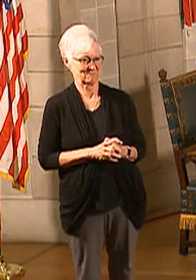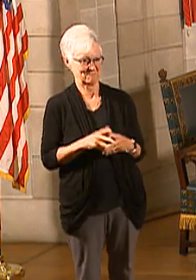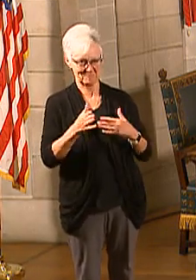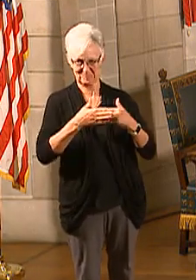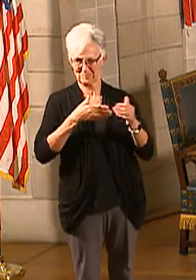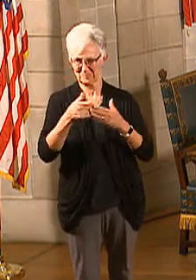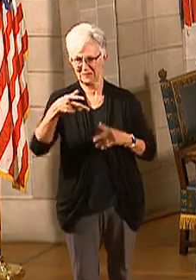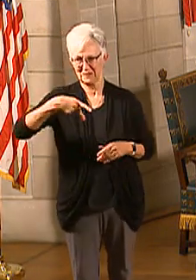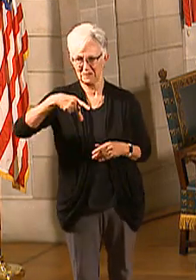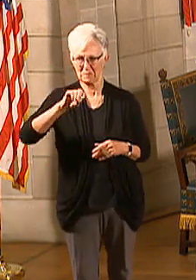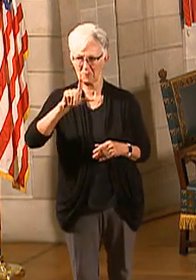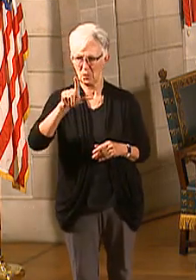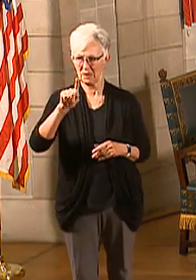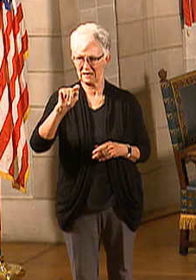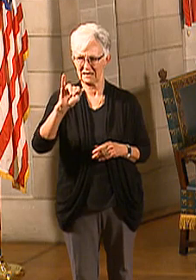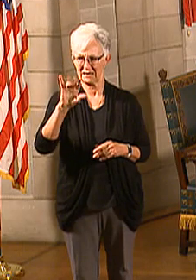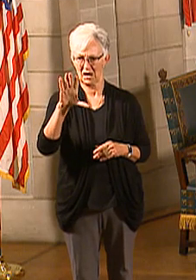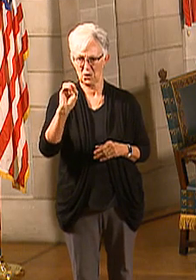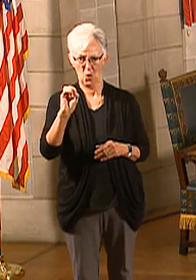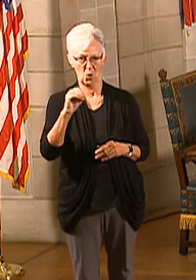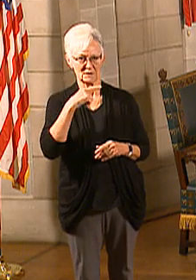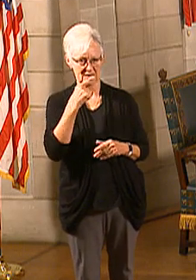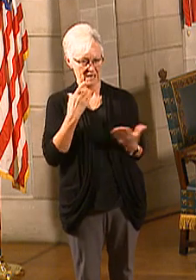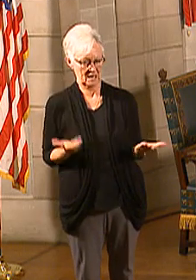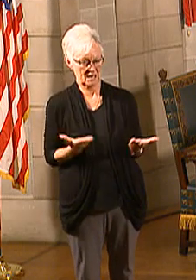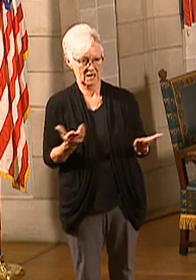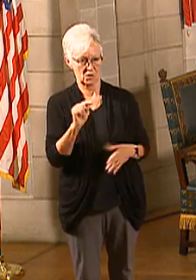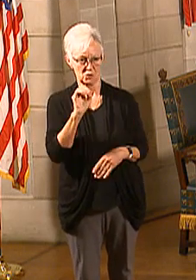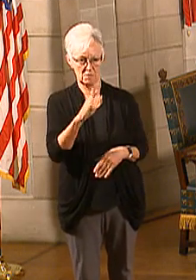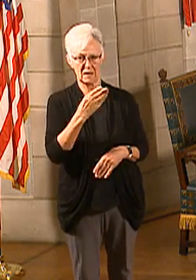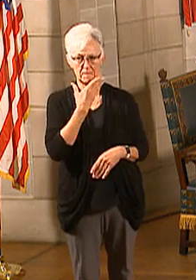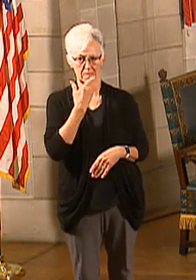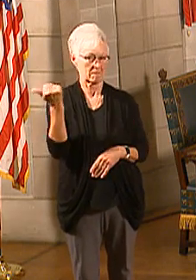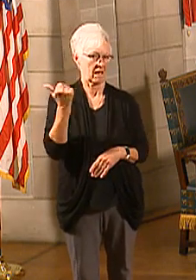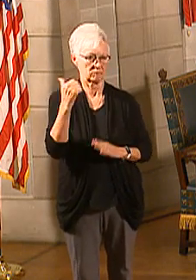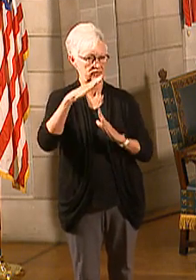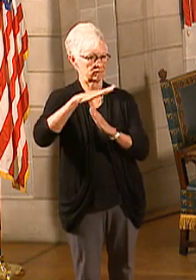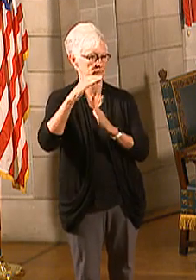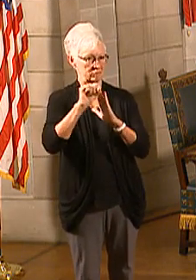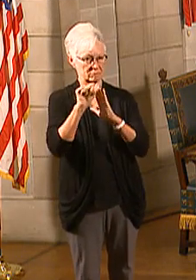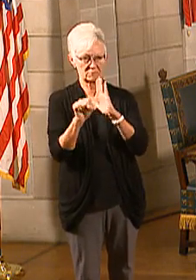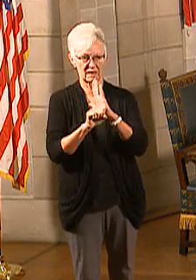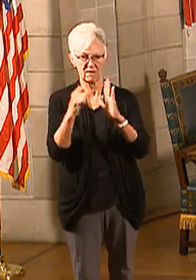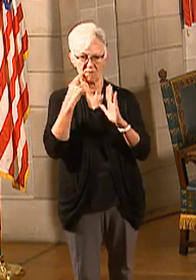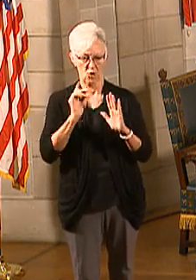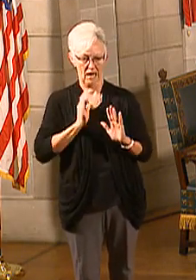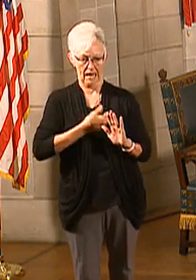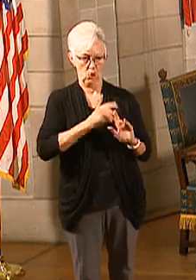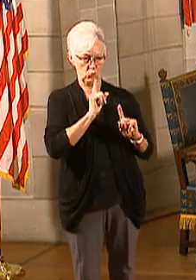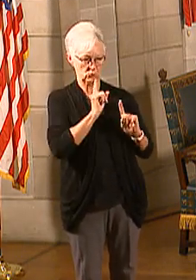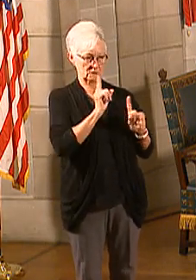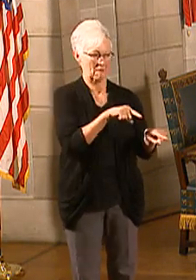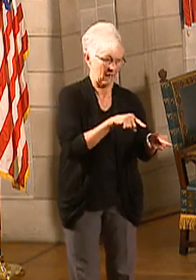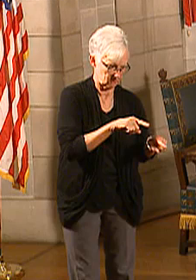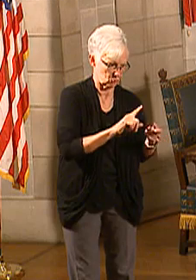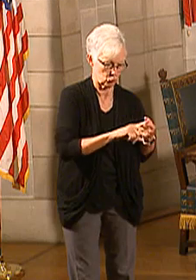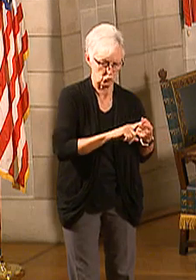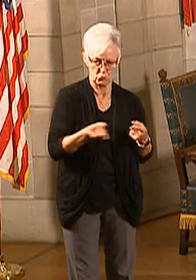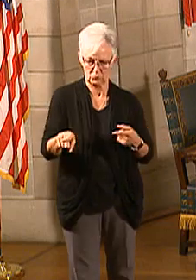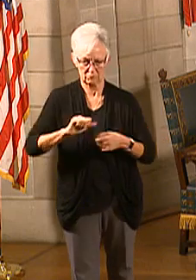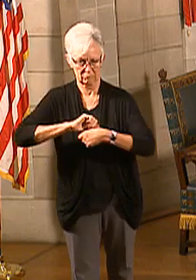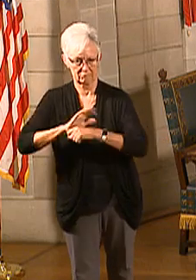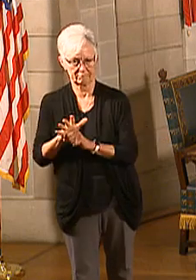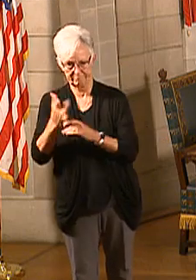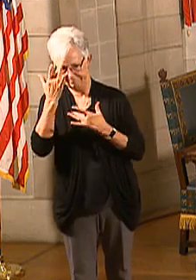Politico ranked Nebraska the number 1 best state for overall pandemic response, and in that they assessed several categories, including